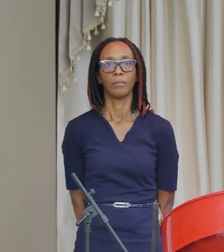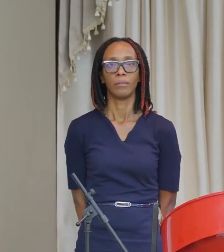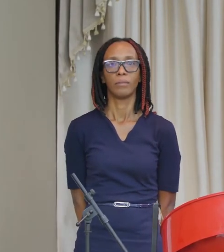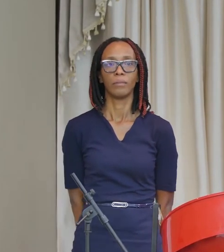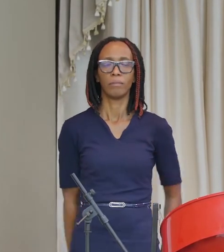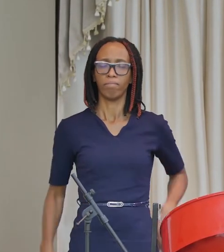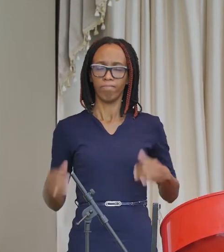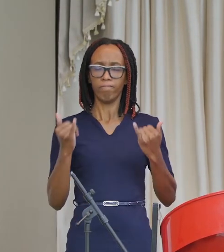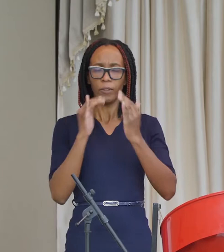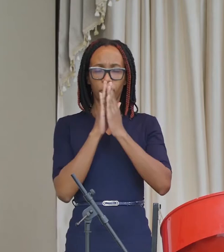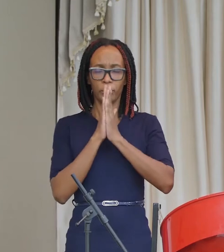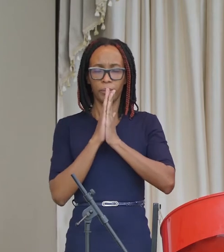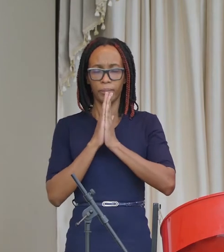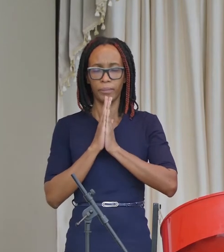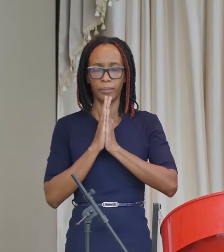Could we bow our heads?